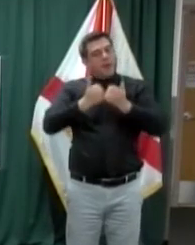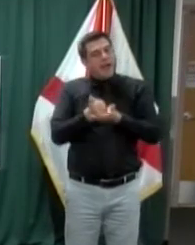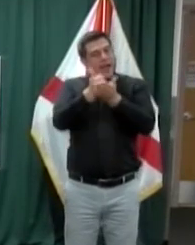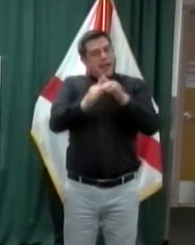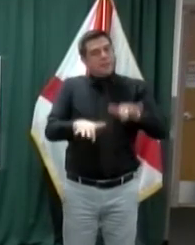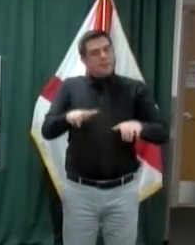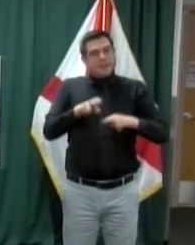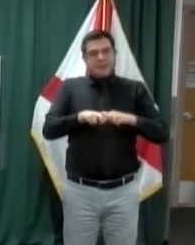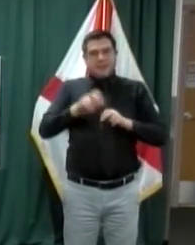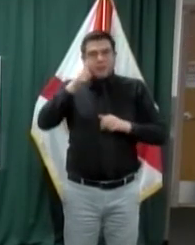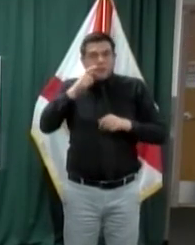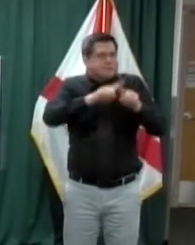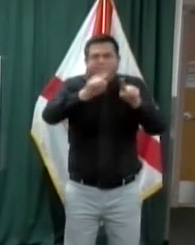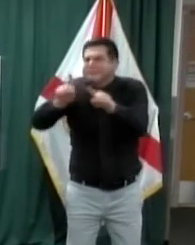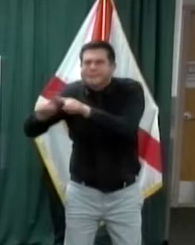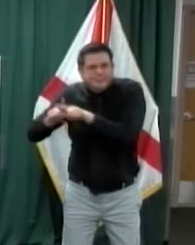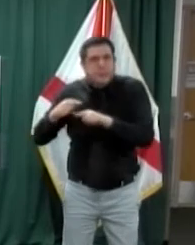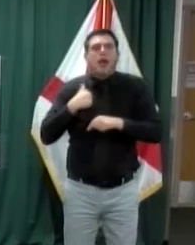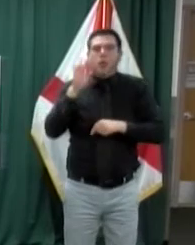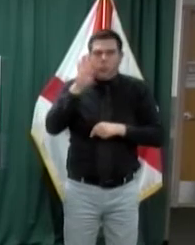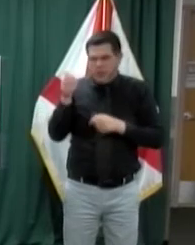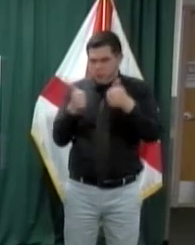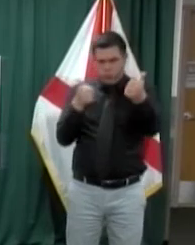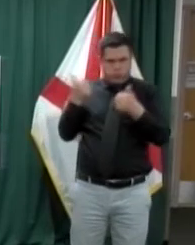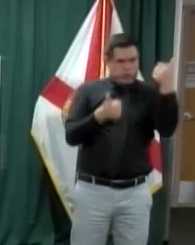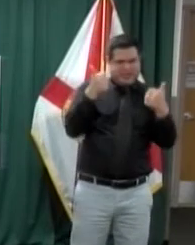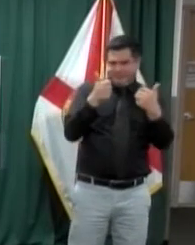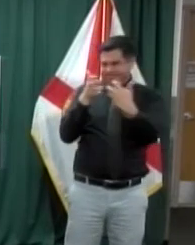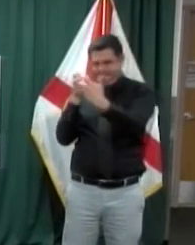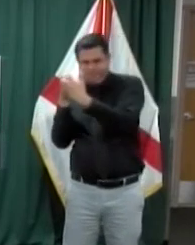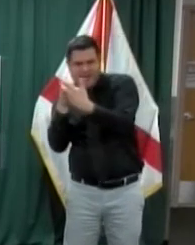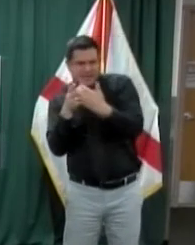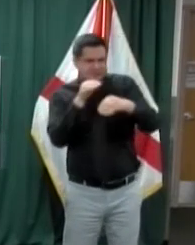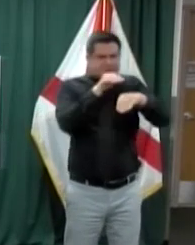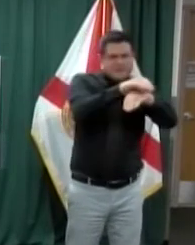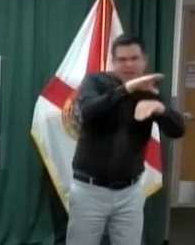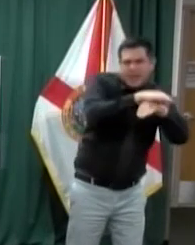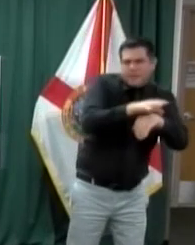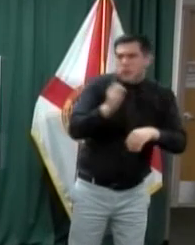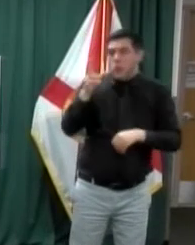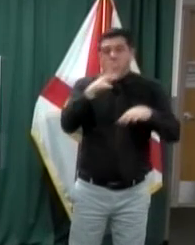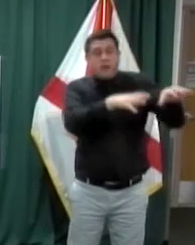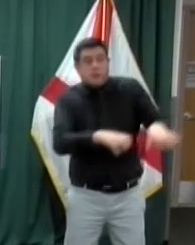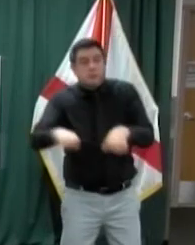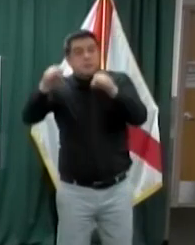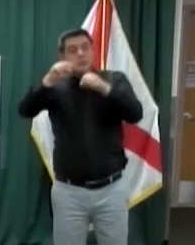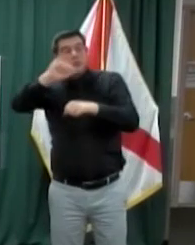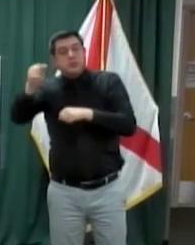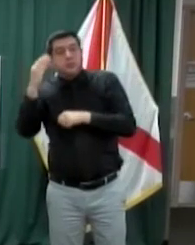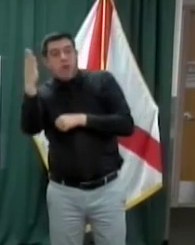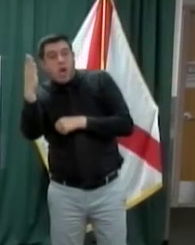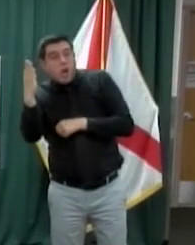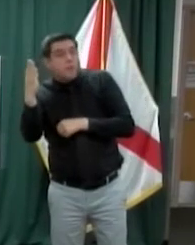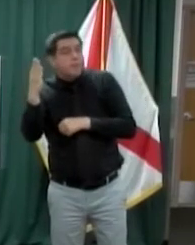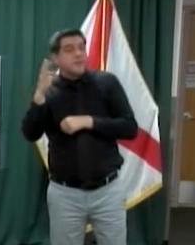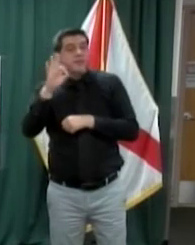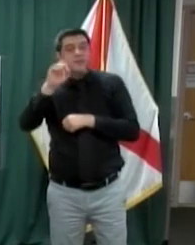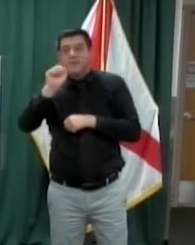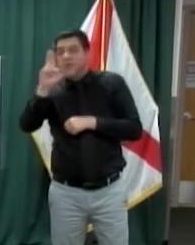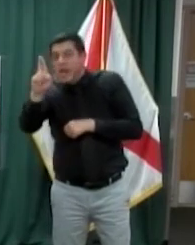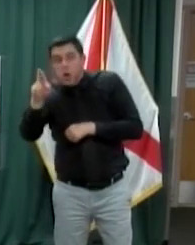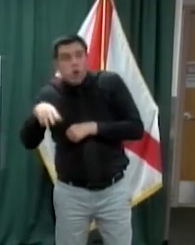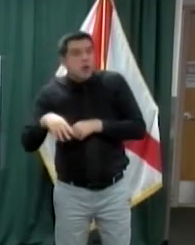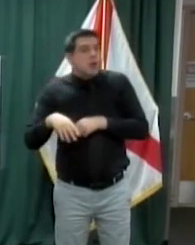fairs, applicant screening, recruiting to support those positions, and in some cases, paid internships for